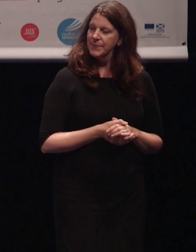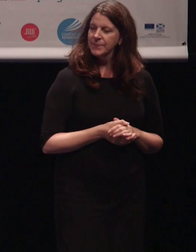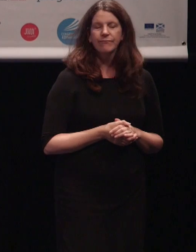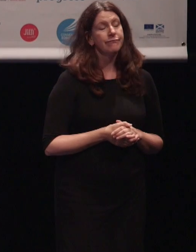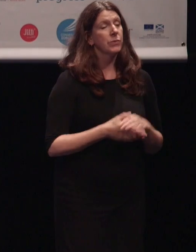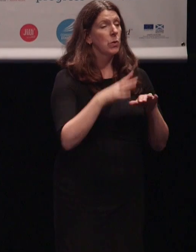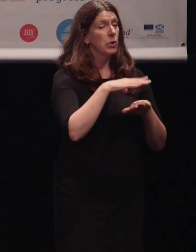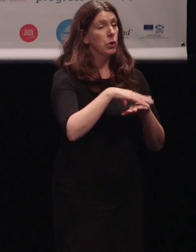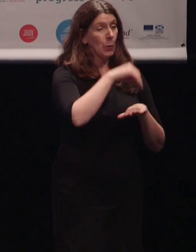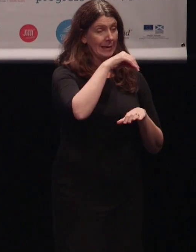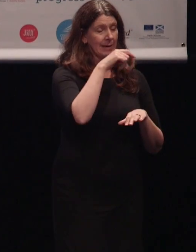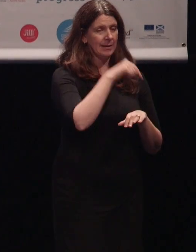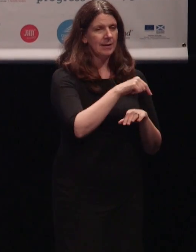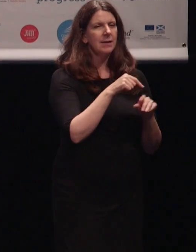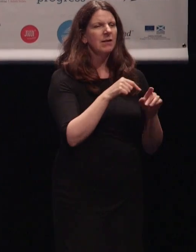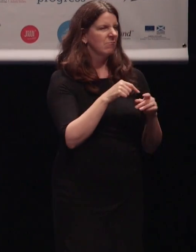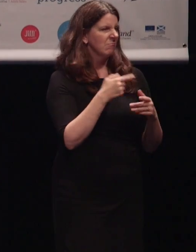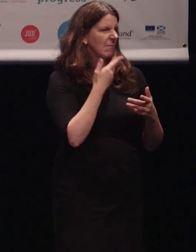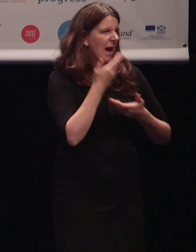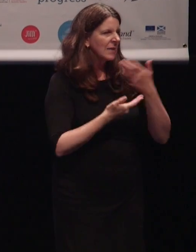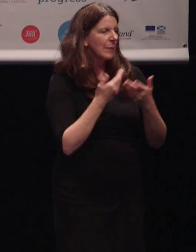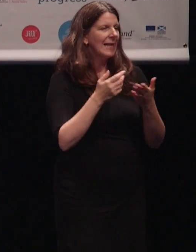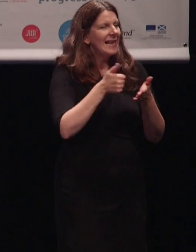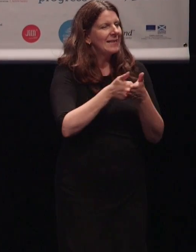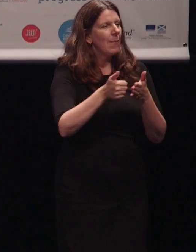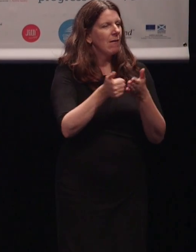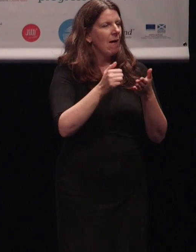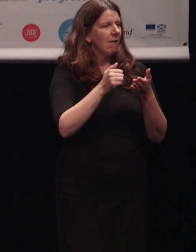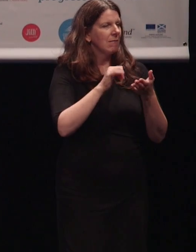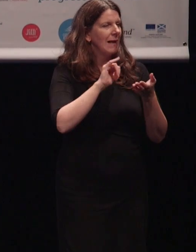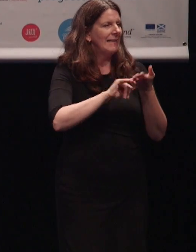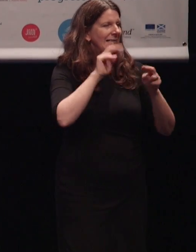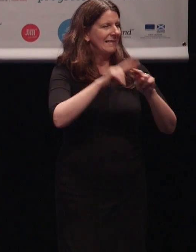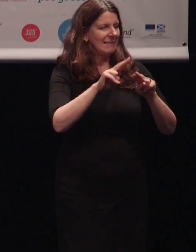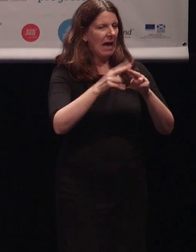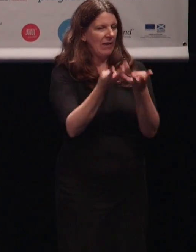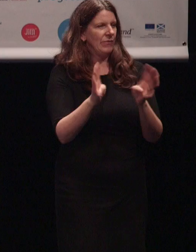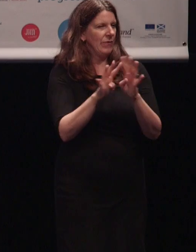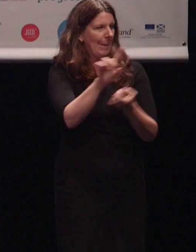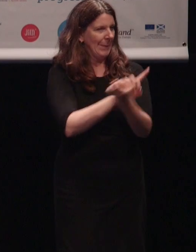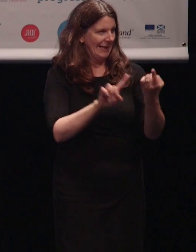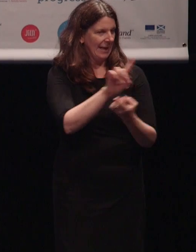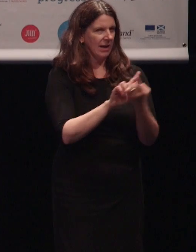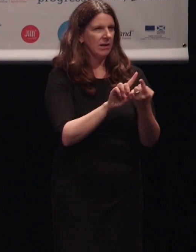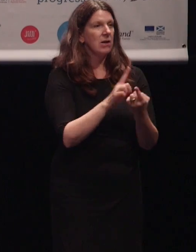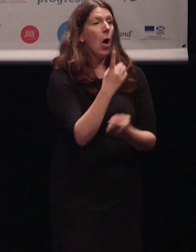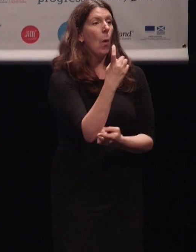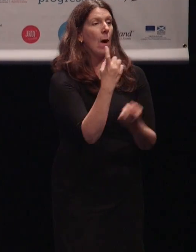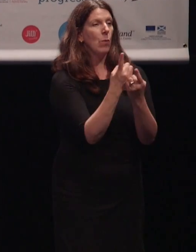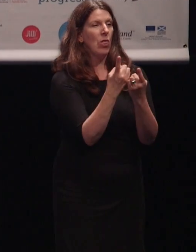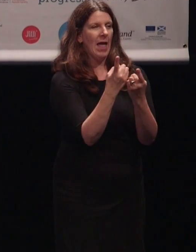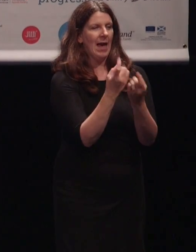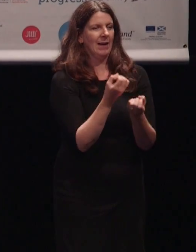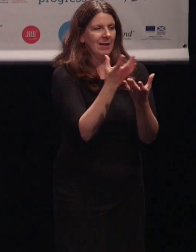In Sweden, I told you of a typical staff meeting. One thing I didn't tell you about a typical staff meeting is that we always have